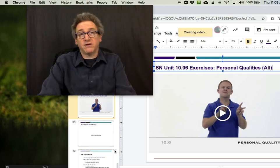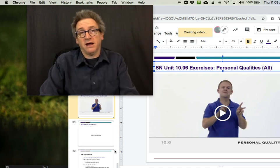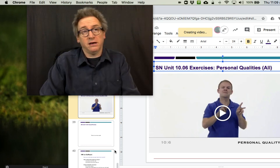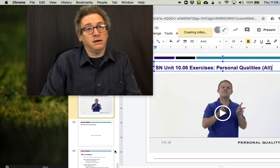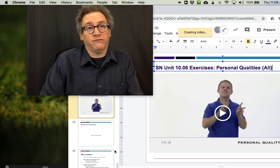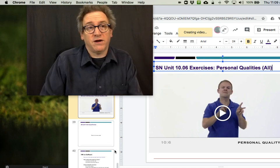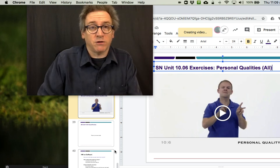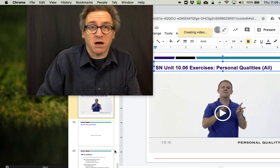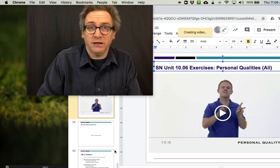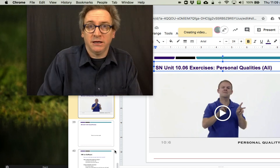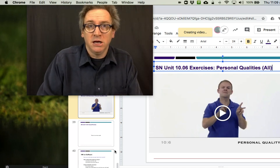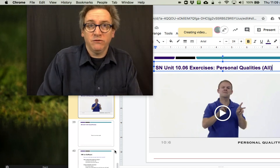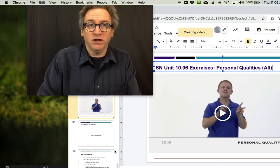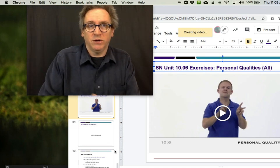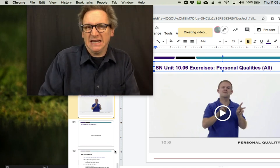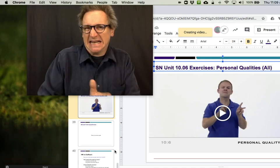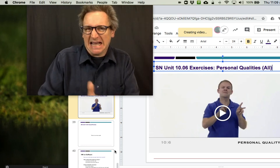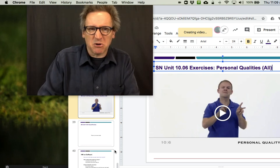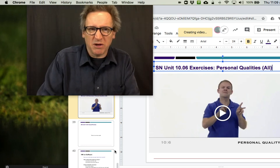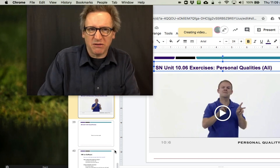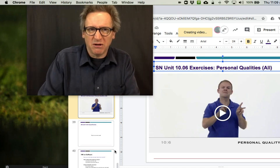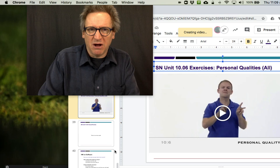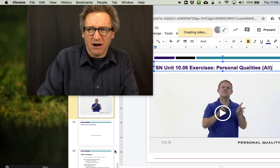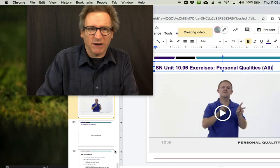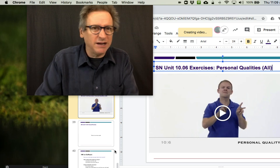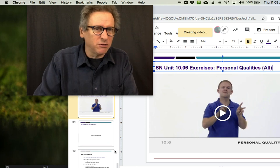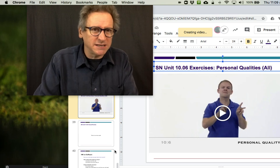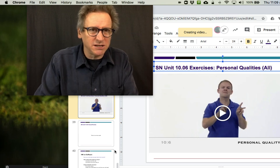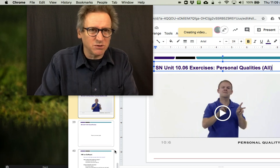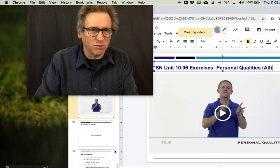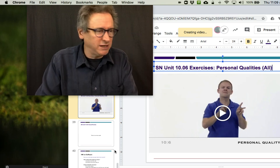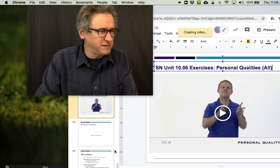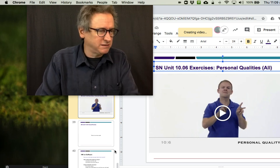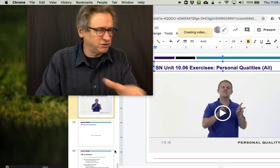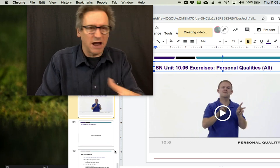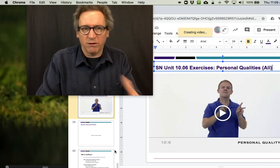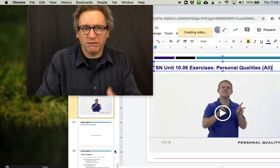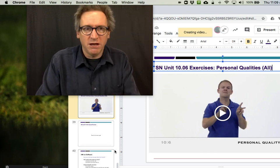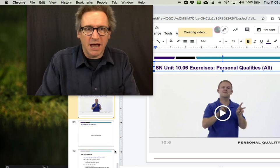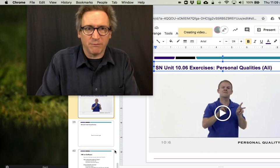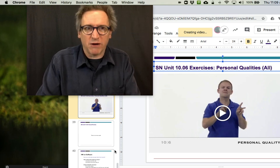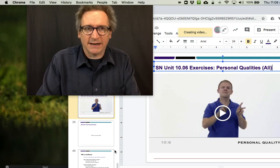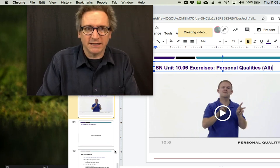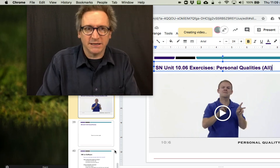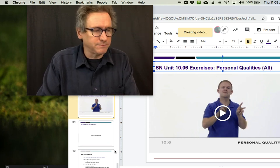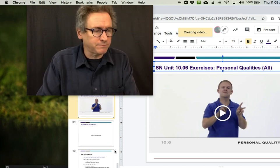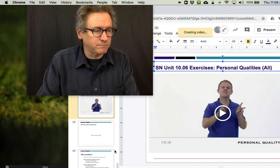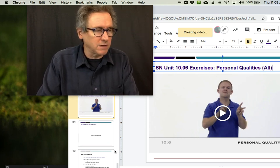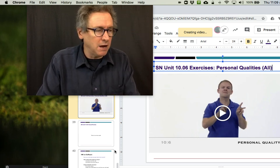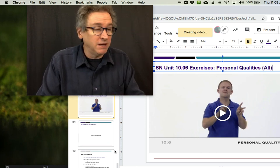you've got a friend or a colleague that you can get together with on a regular basis, or at least chat with and